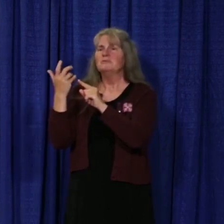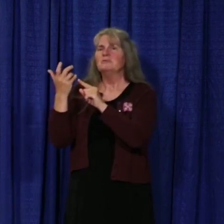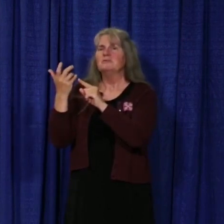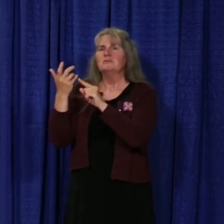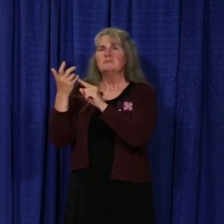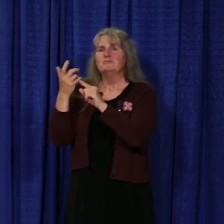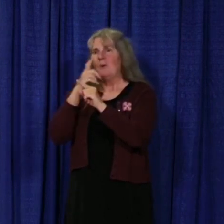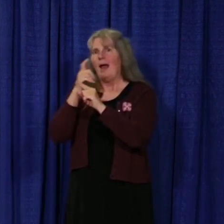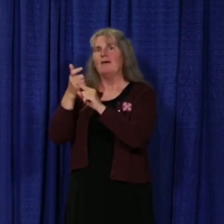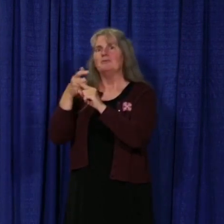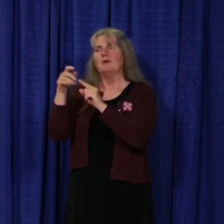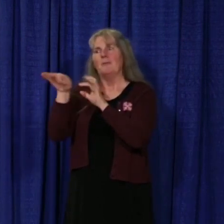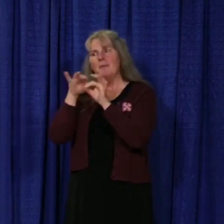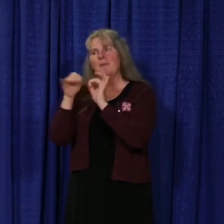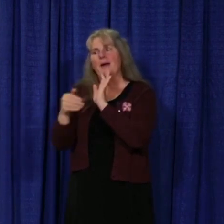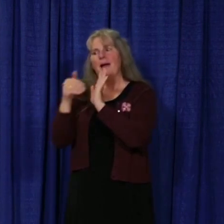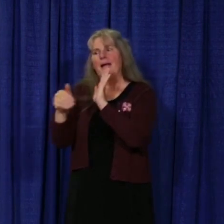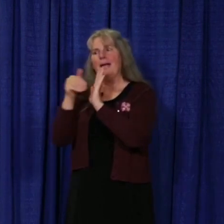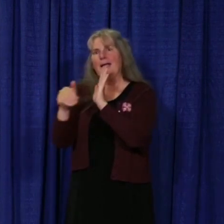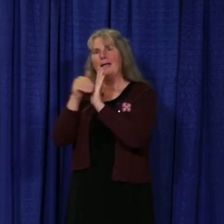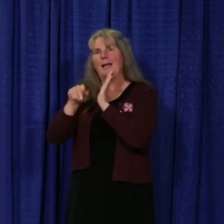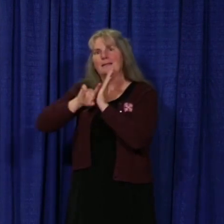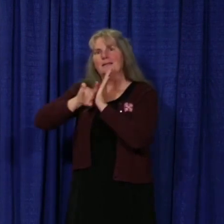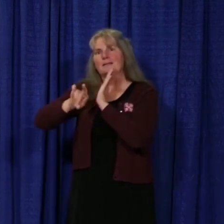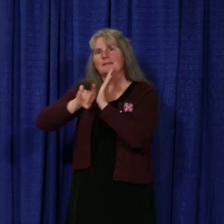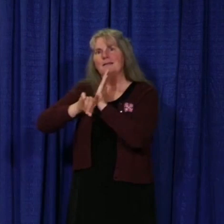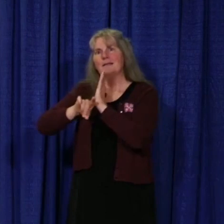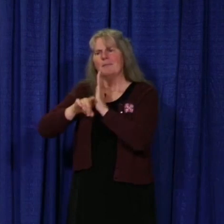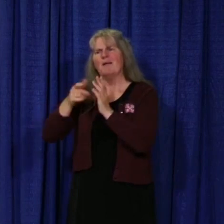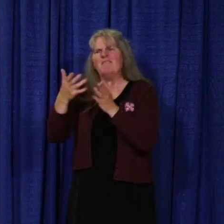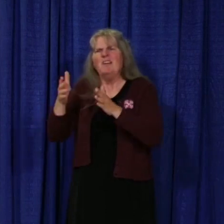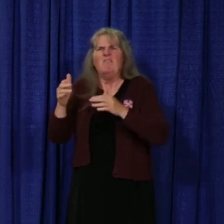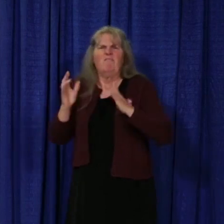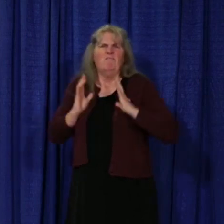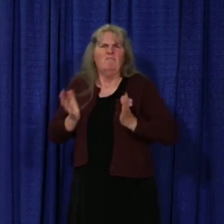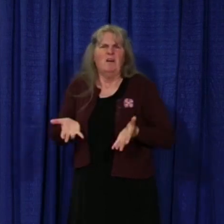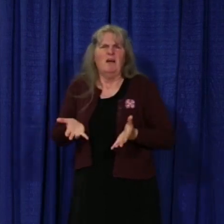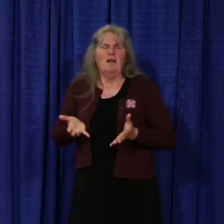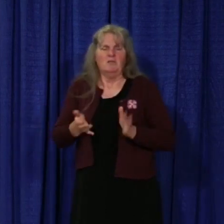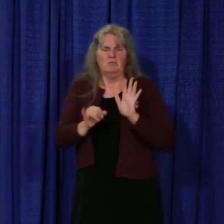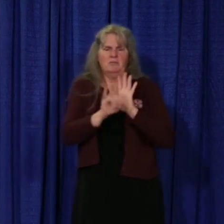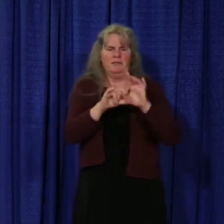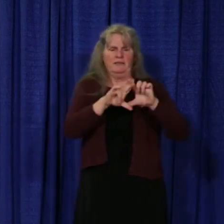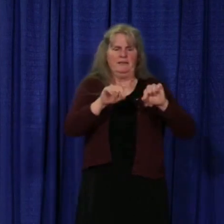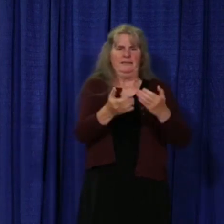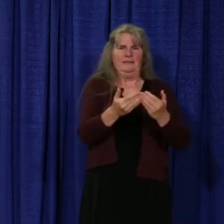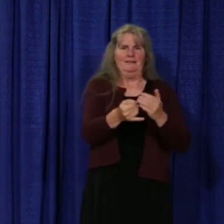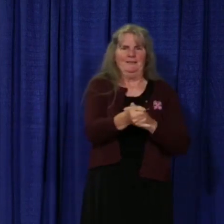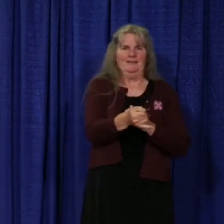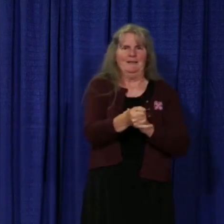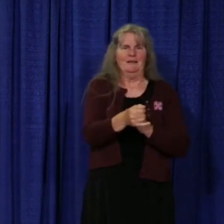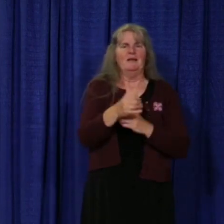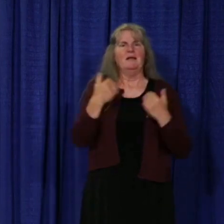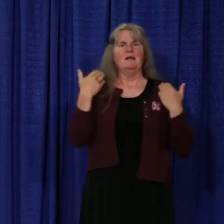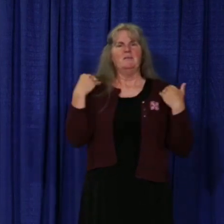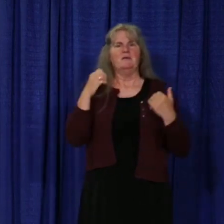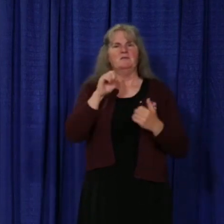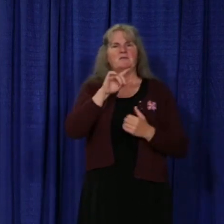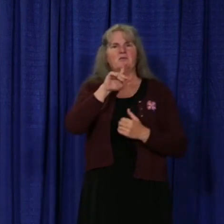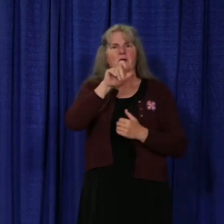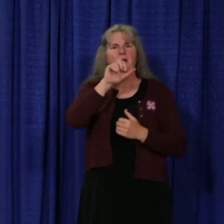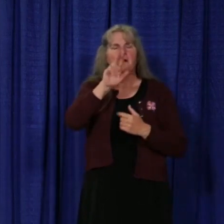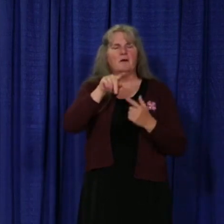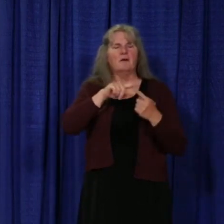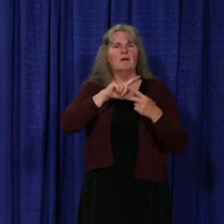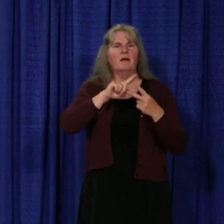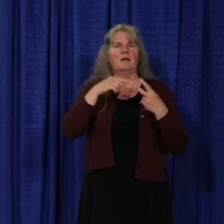having to keep on rechecking vehicles that were okay. I know that Minister Stryker's team, Minister McPhee's team,